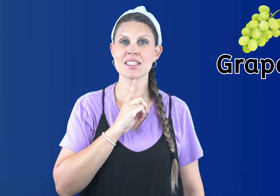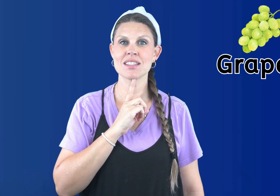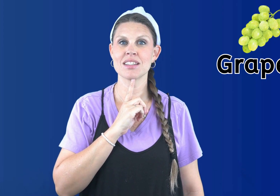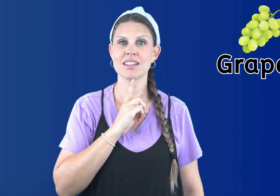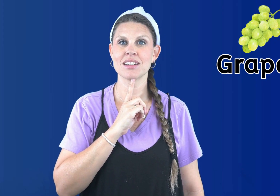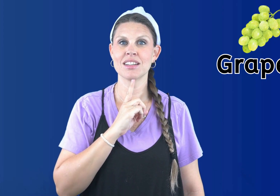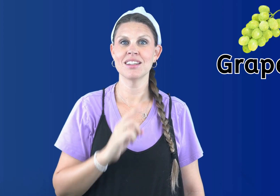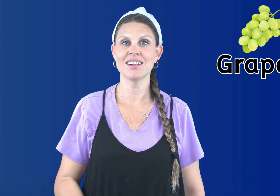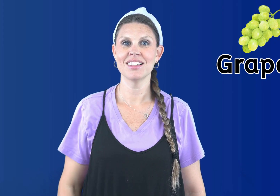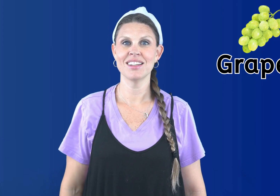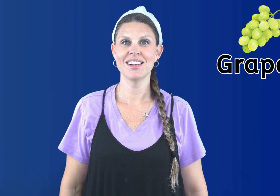Grapes.